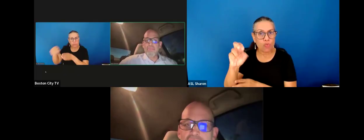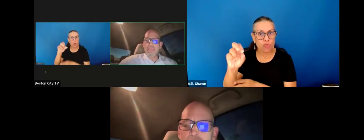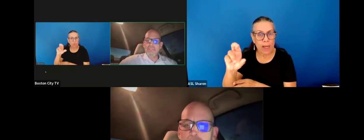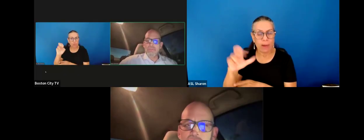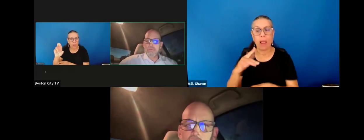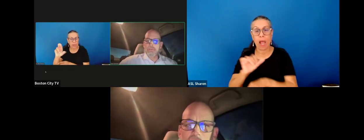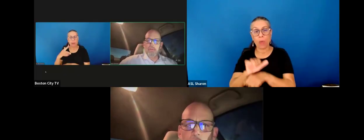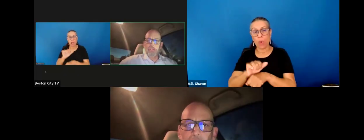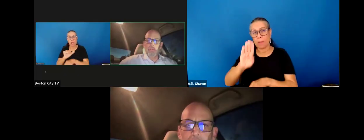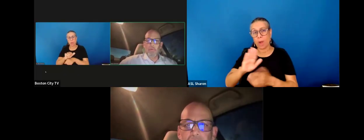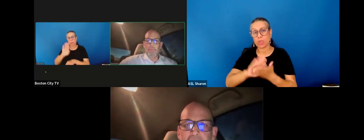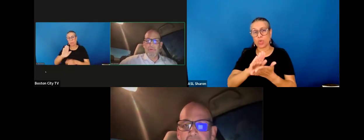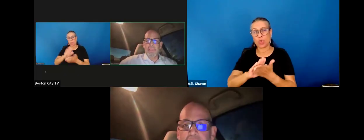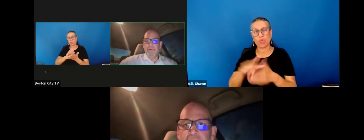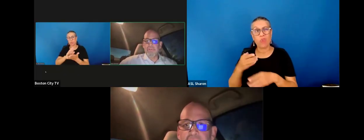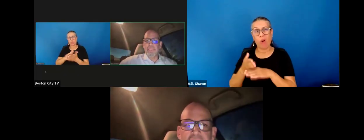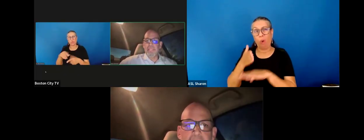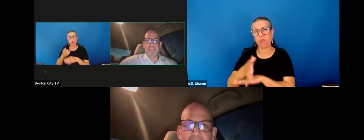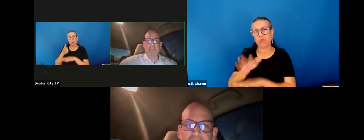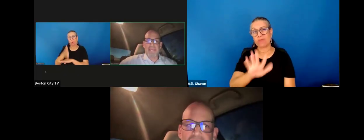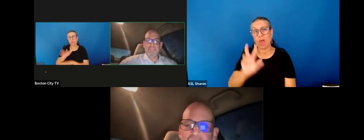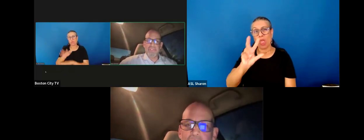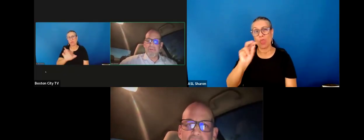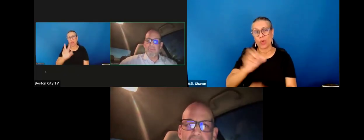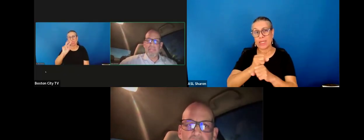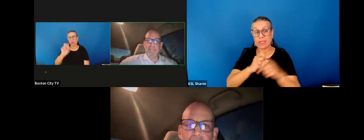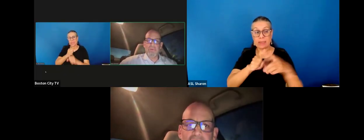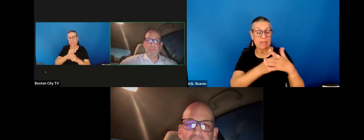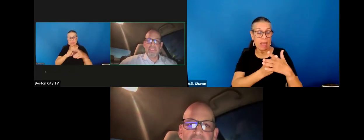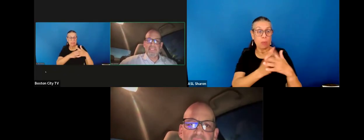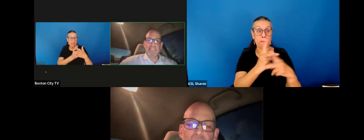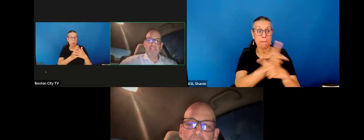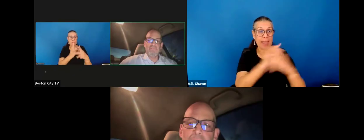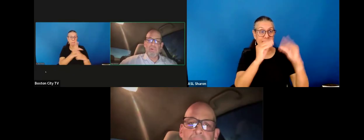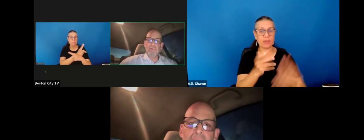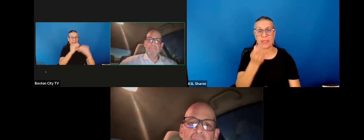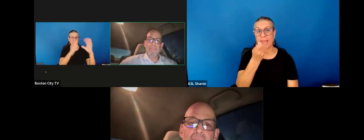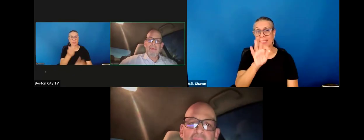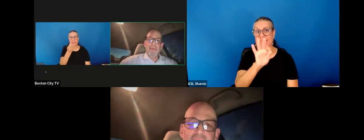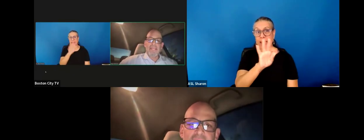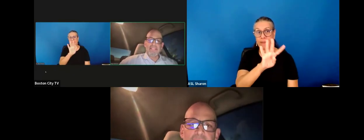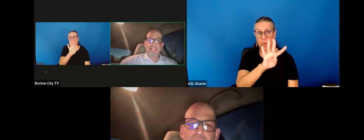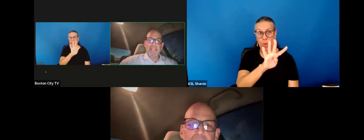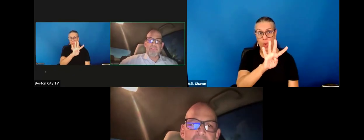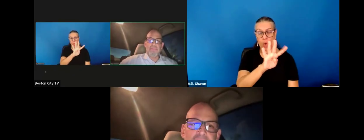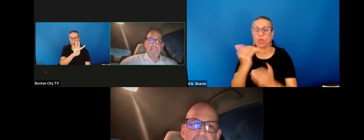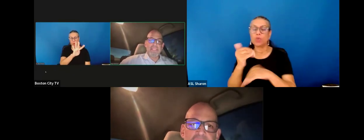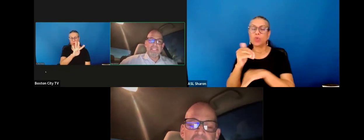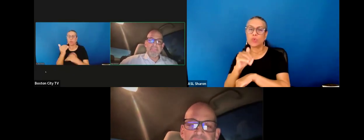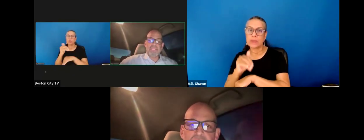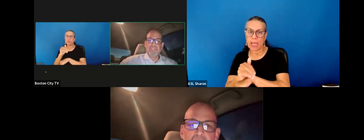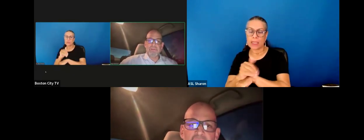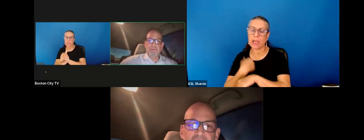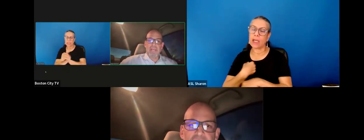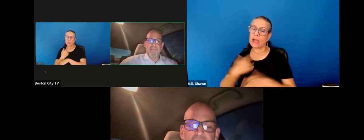worked in Boston schools for just over 30 years, beginning as a math teacher at Brighton High School in 1994. And tonight I'm driven by the